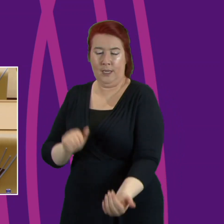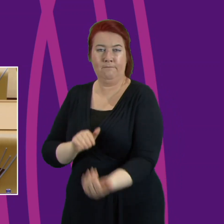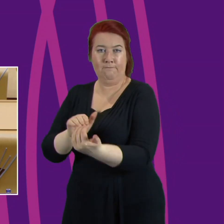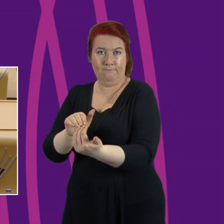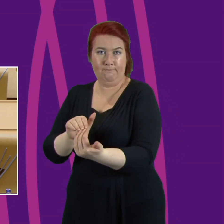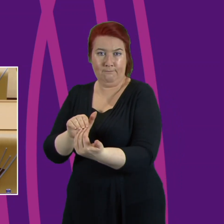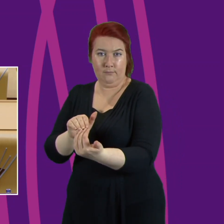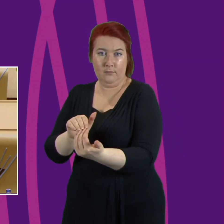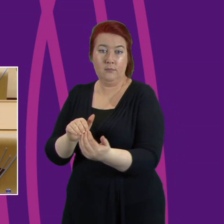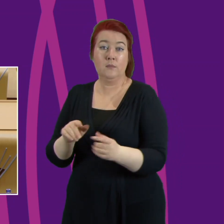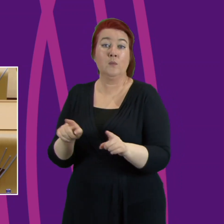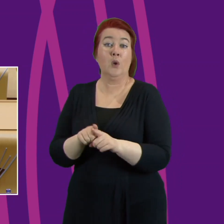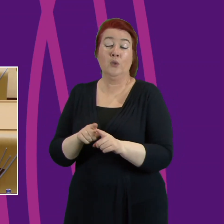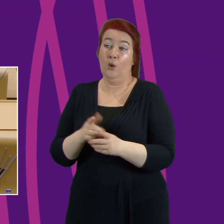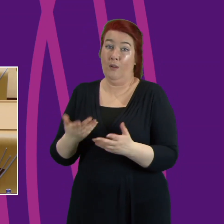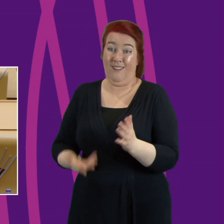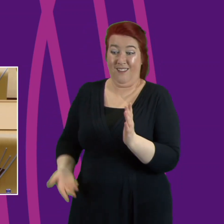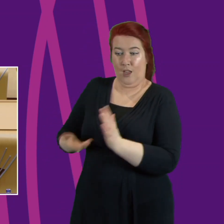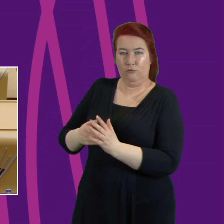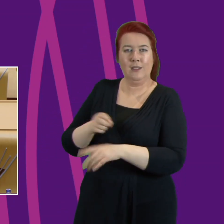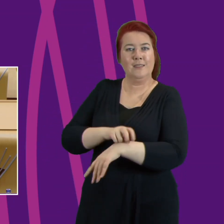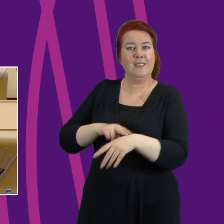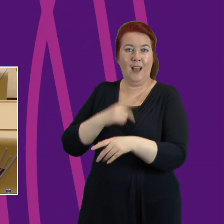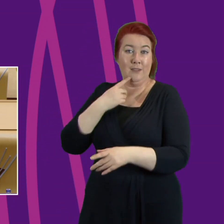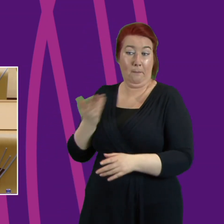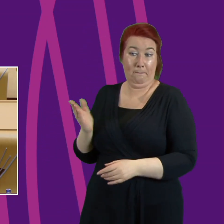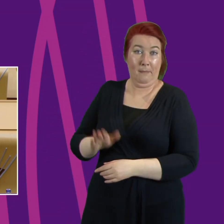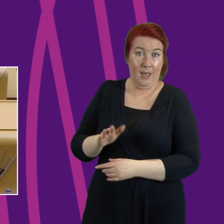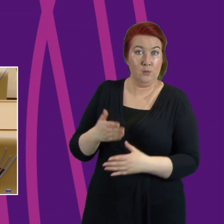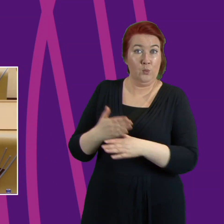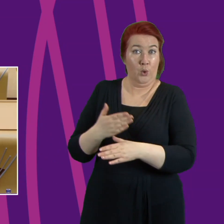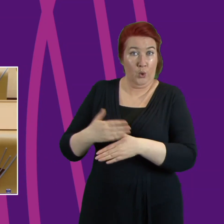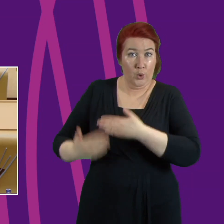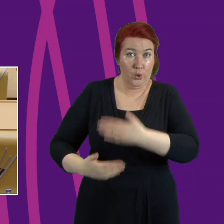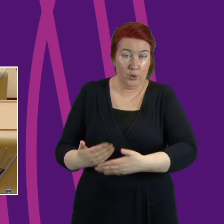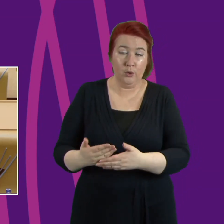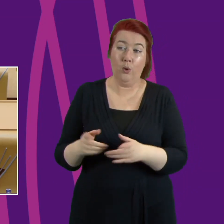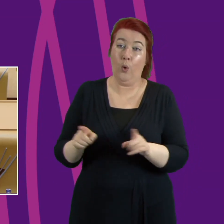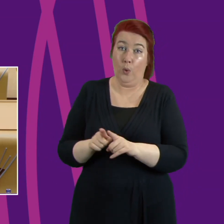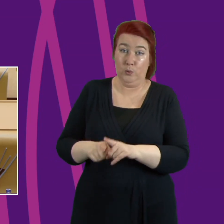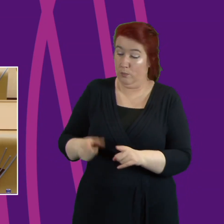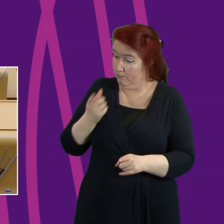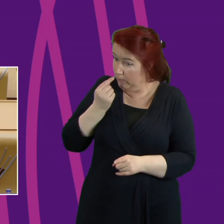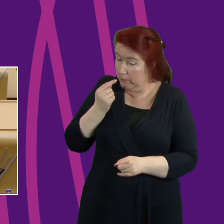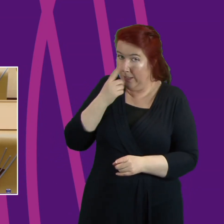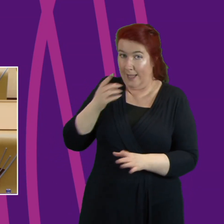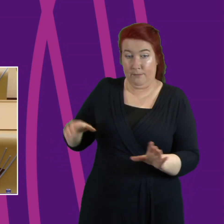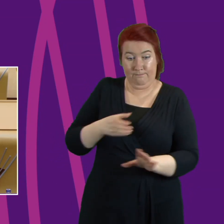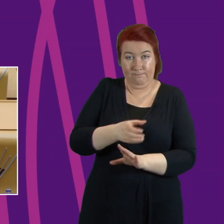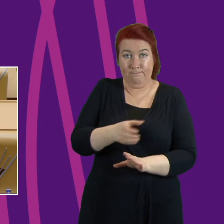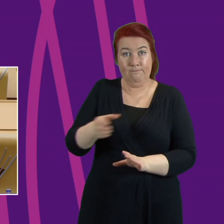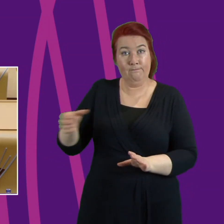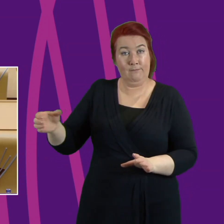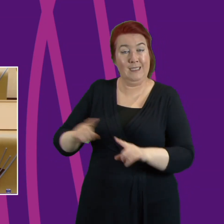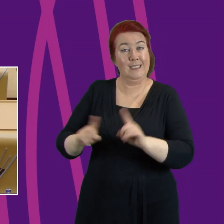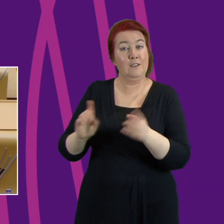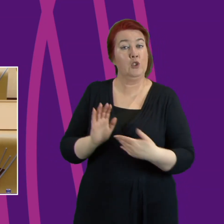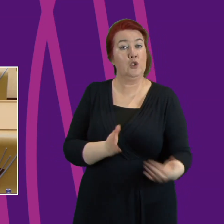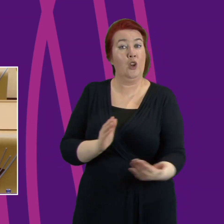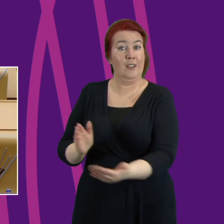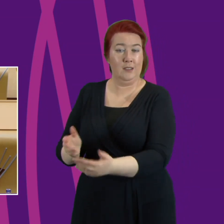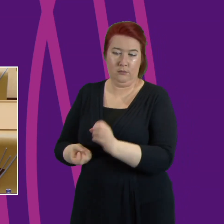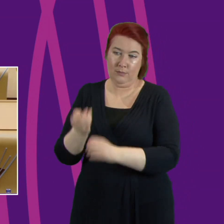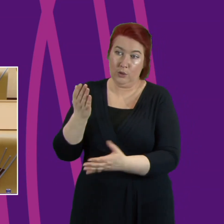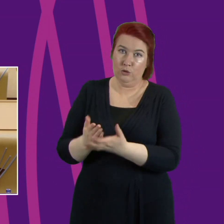those additional returning staff I mentioned a moment ago are also available for deployment to these services to ensure